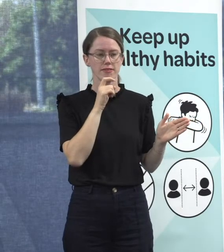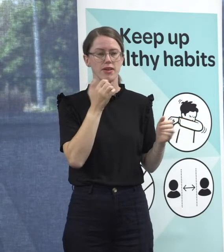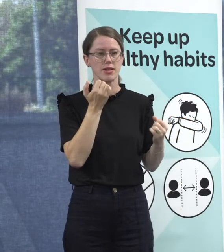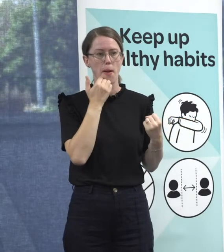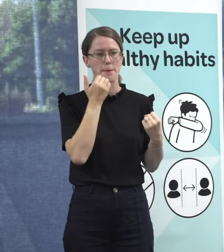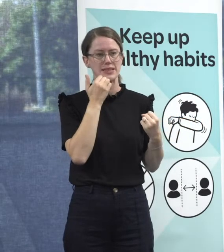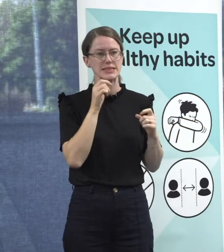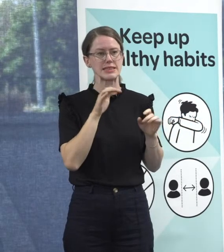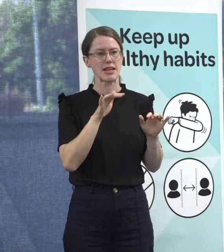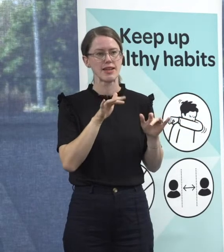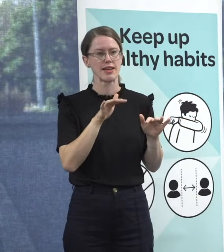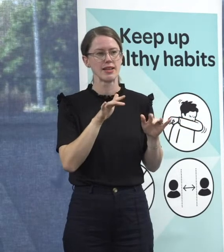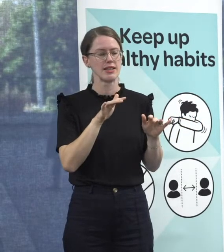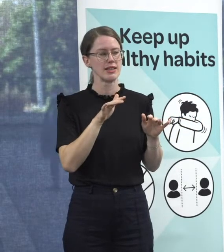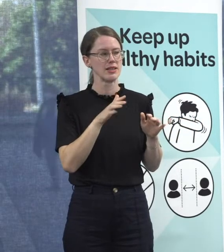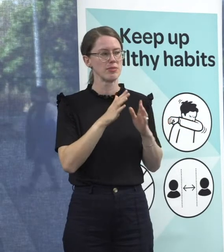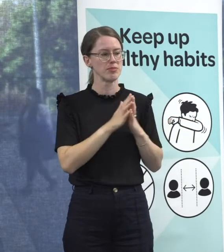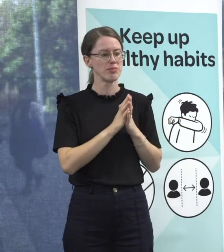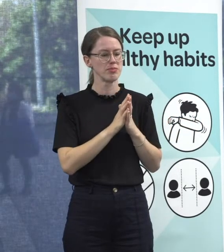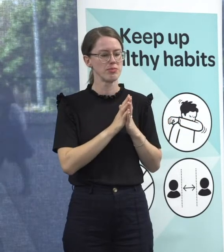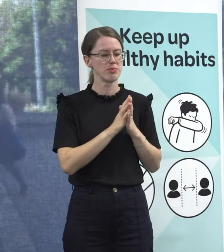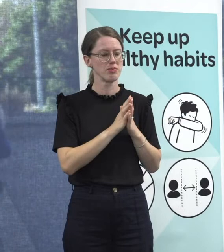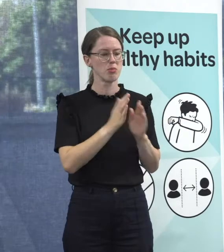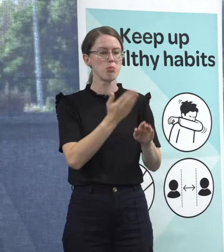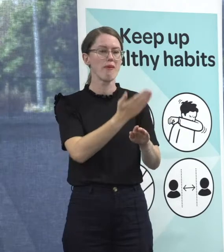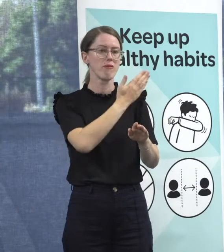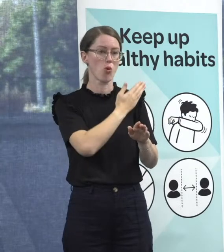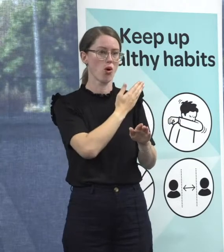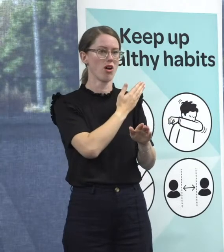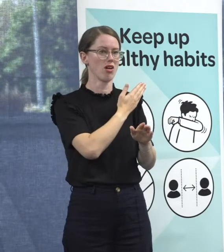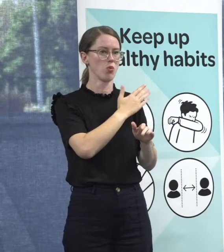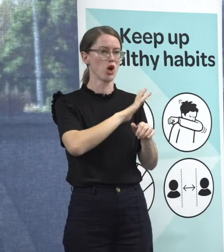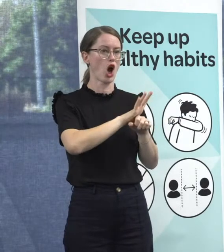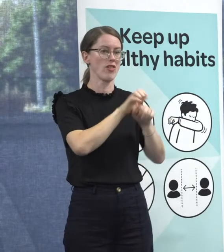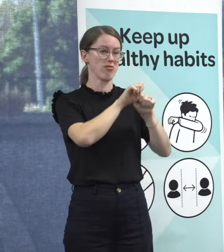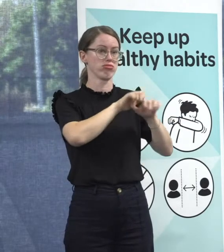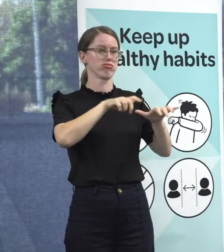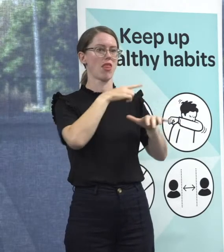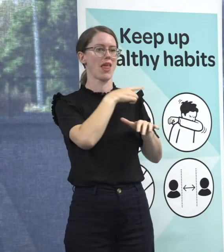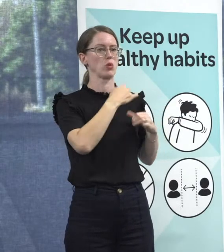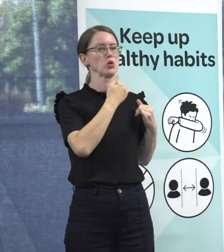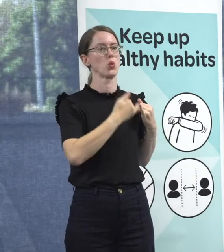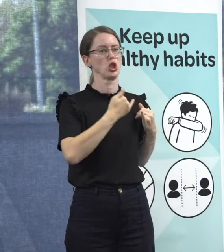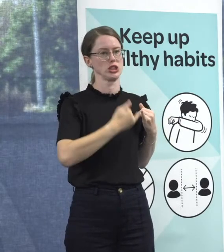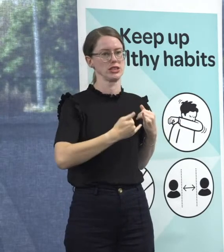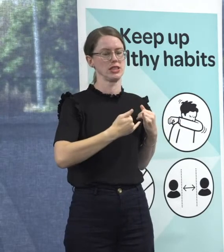issues are less severe than they were right in the middle of the big